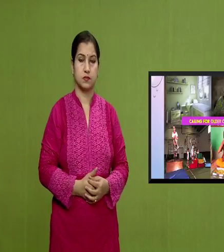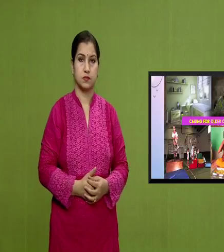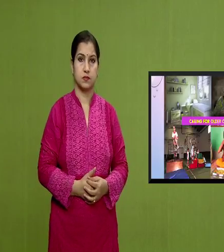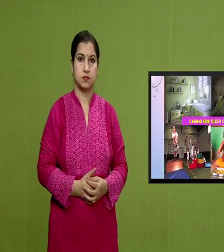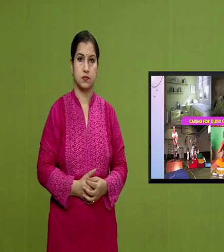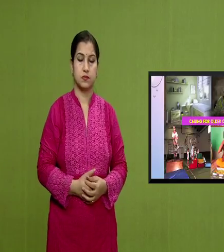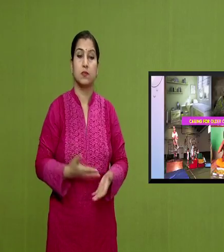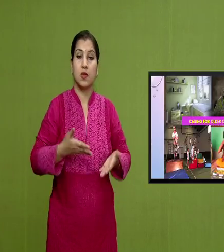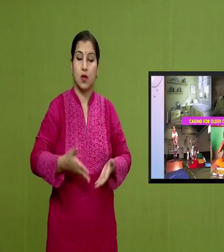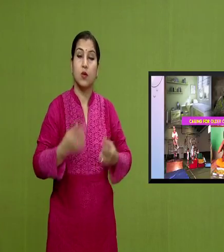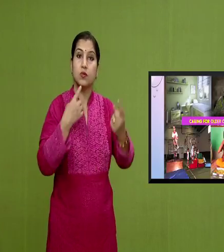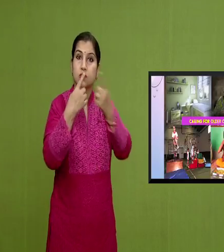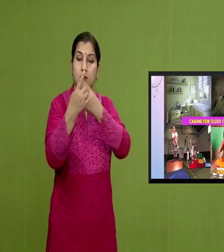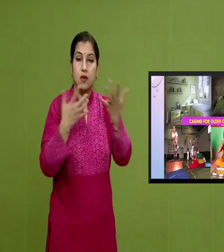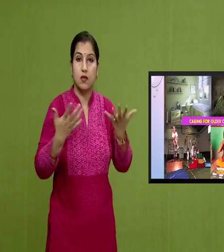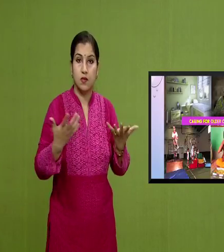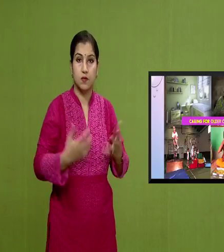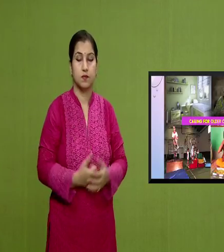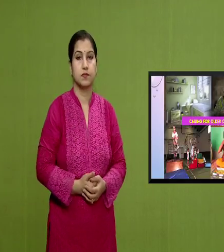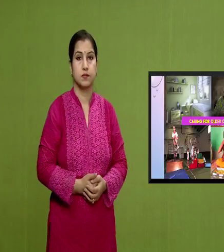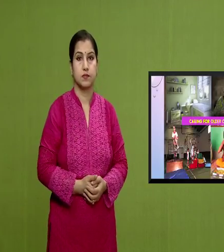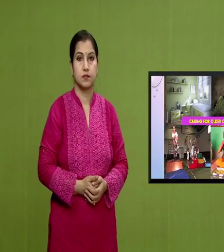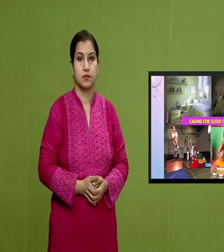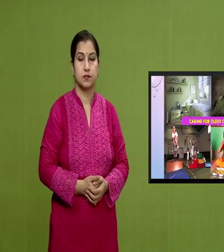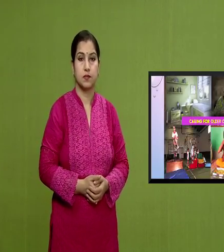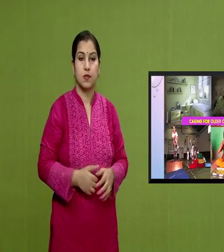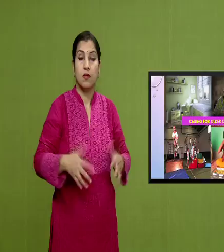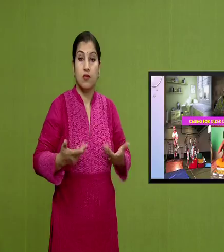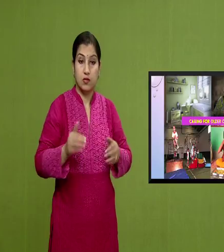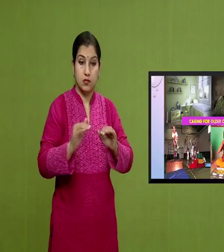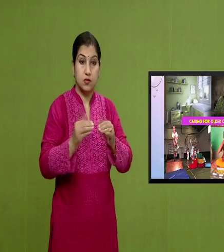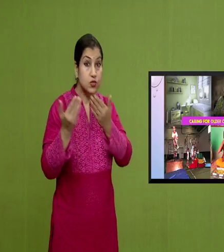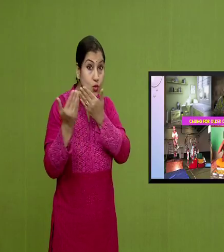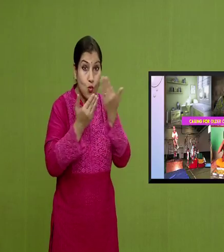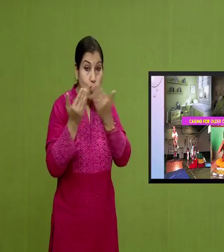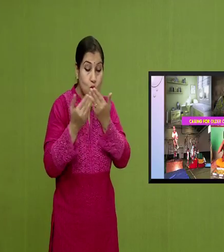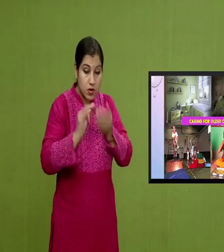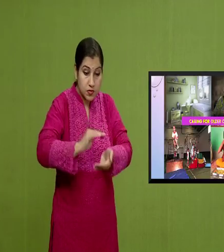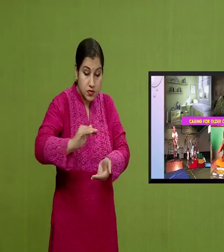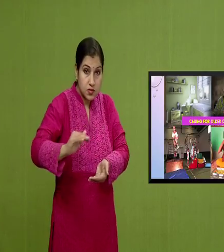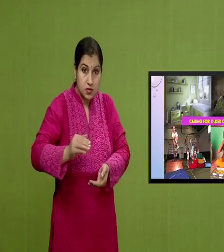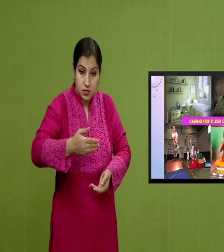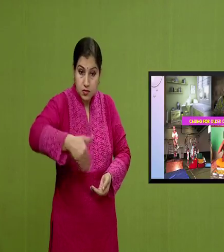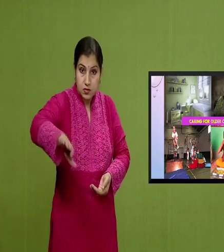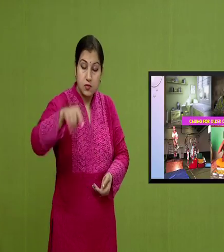Let us study about caring for school going children.